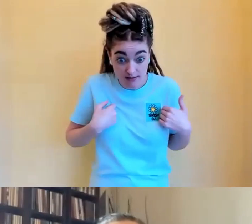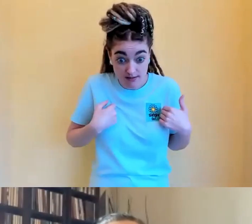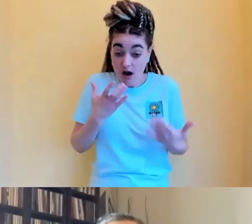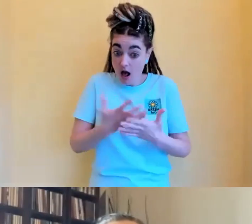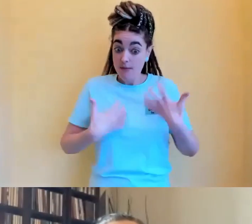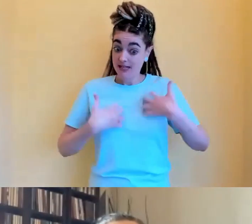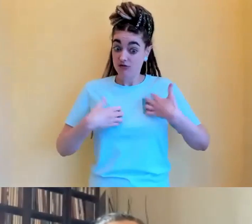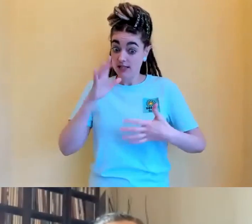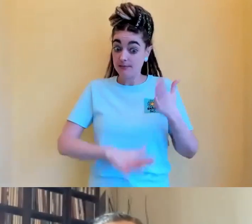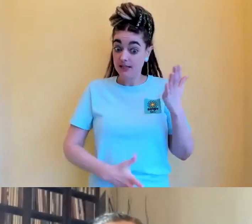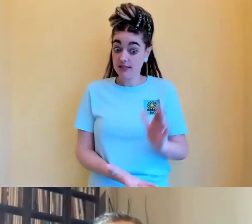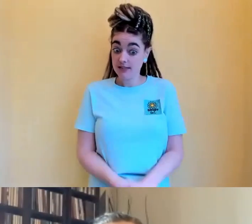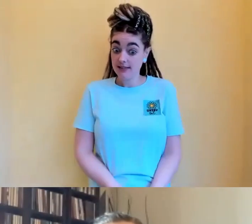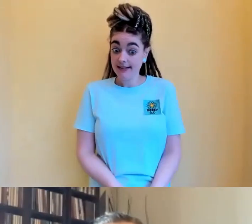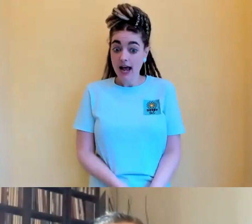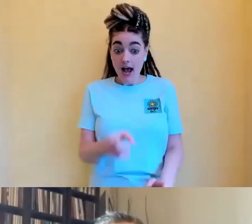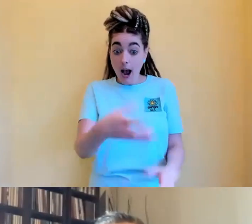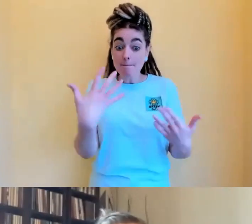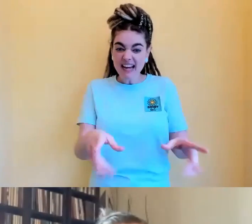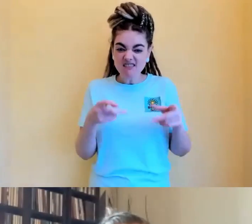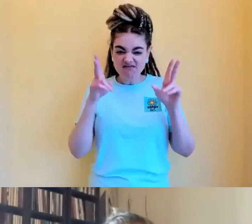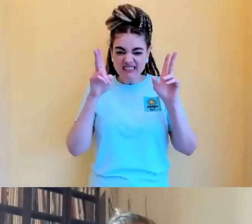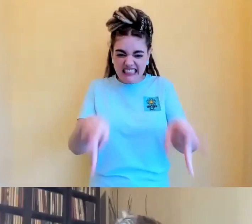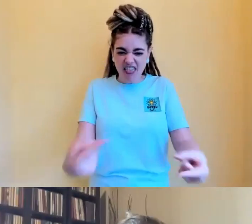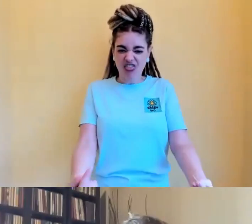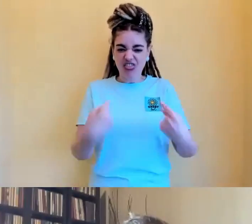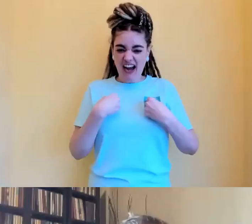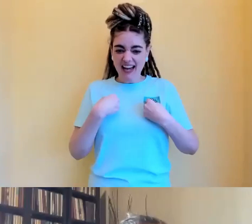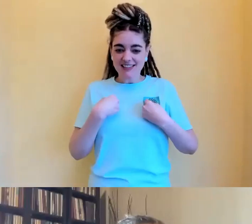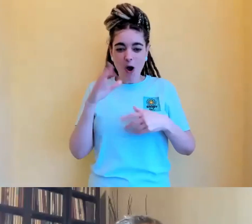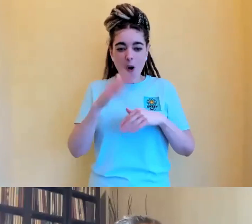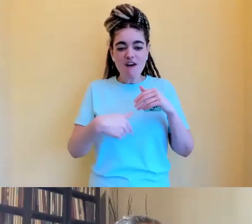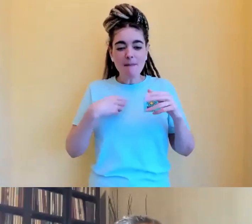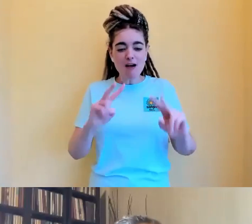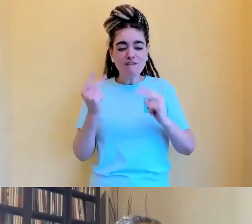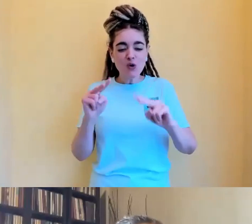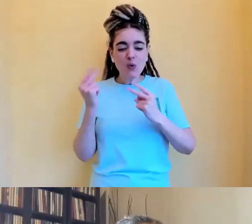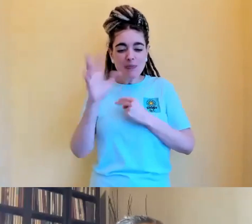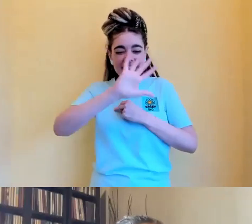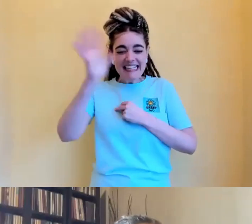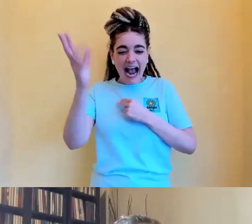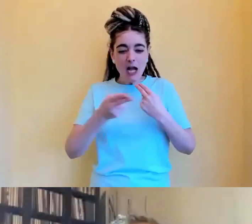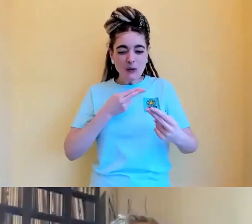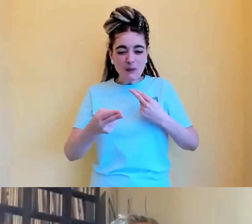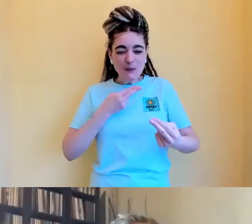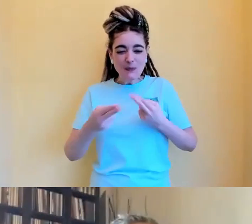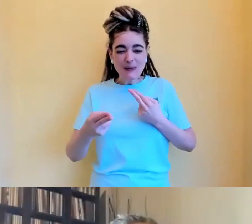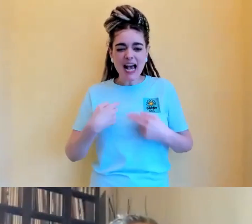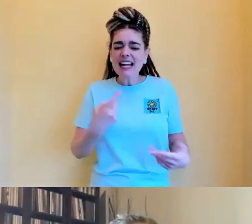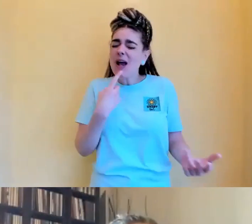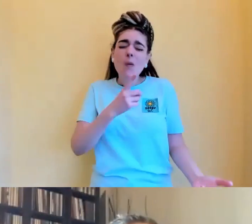interesting experience. I must admit, I got a death threat once. I was reviewing the newspapers on Sky, and I said, why don't we all just try and get